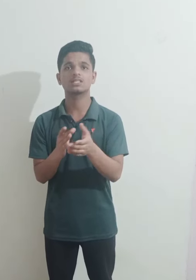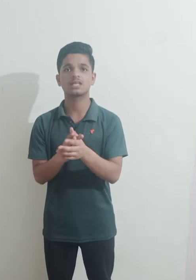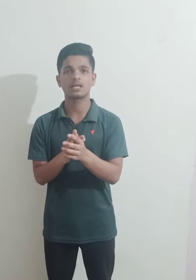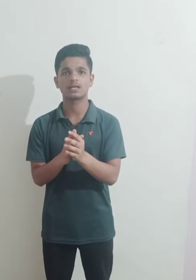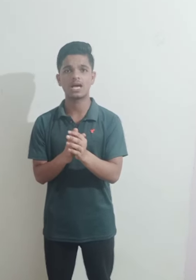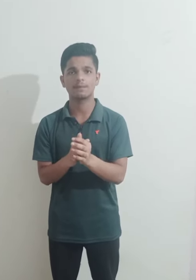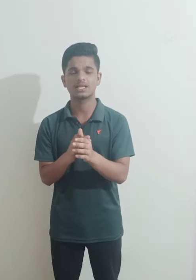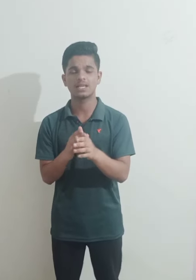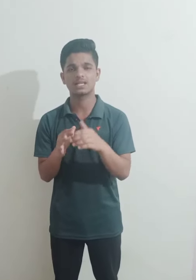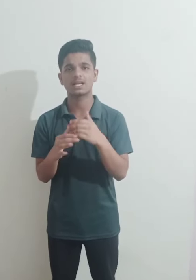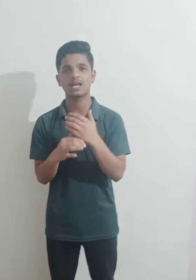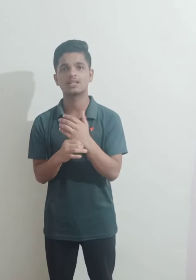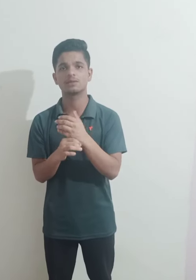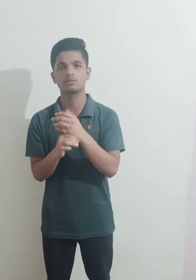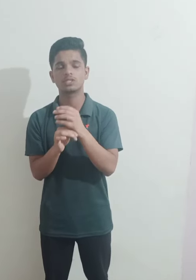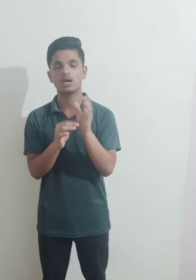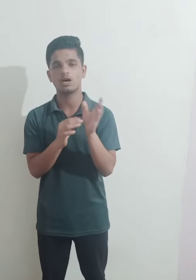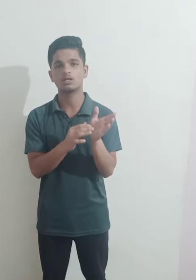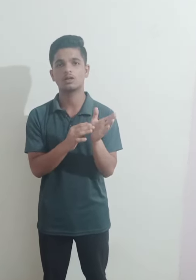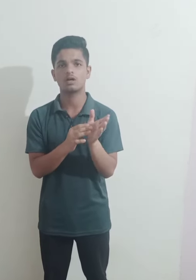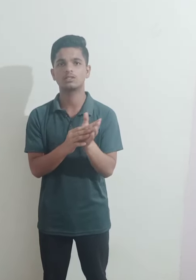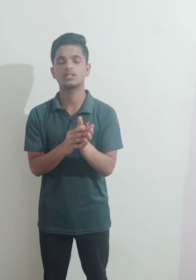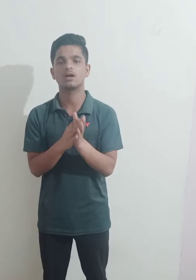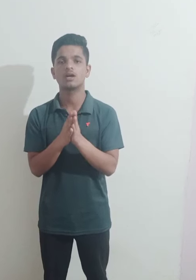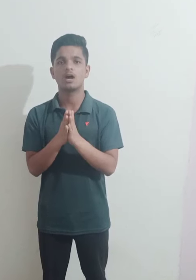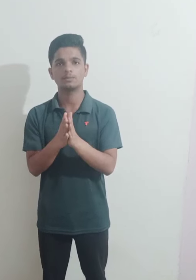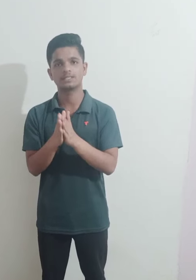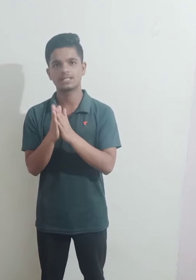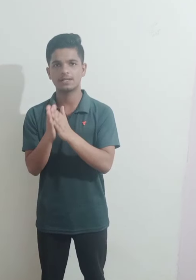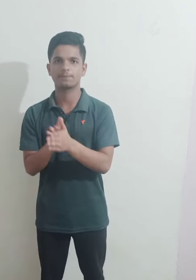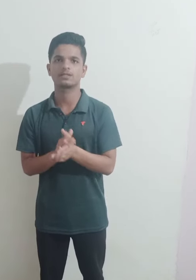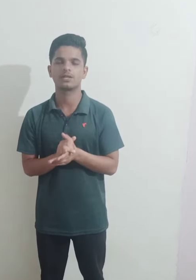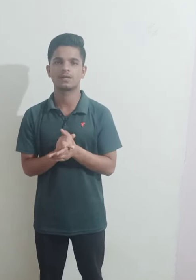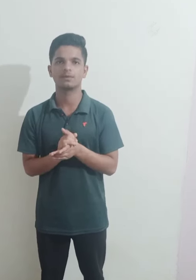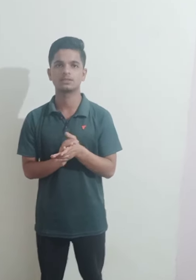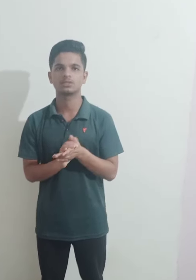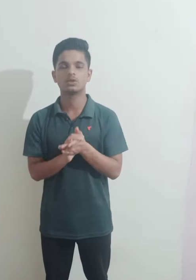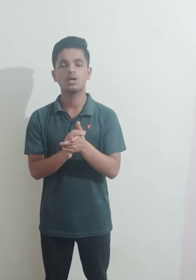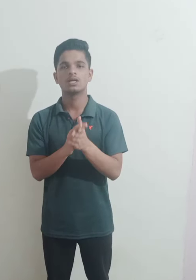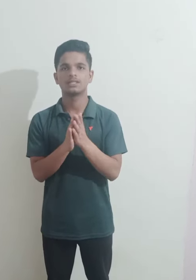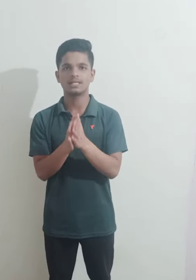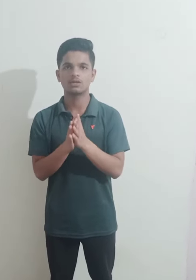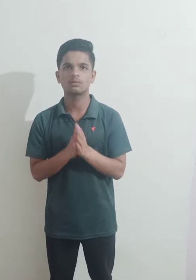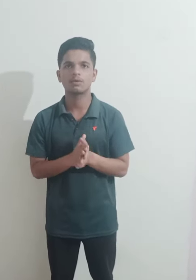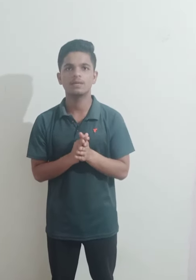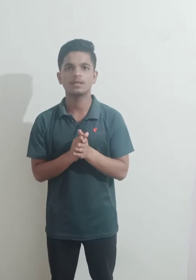garbage collector and removes the all the objects and reference variables. So that's all from me. Thank you.